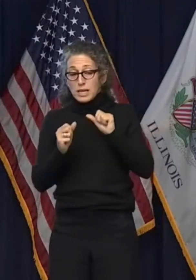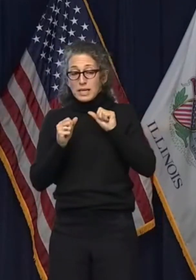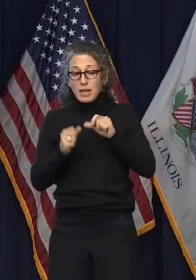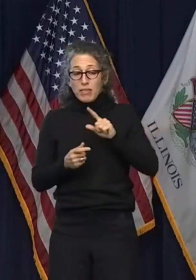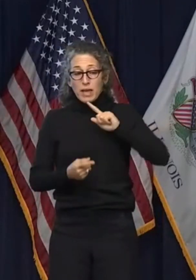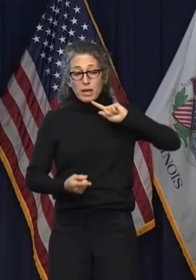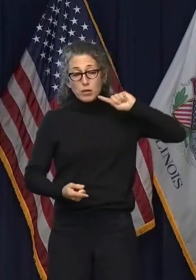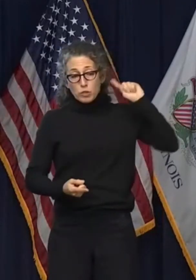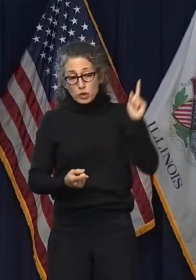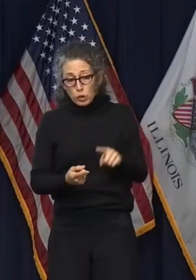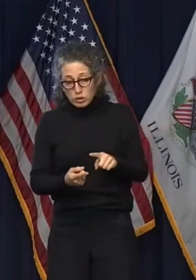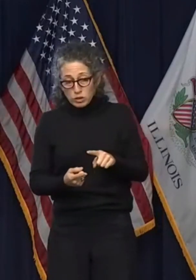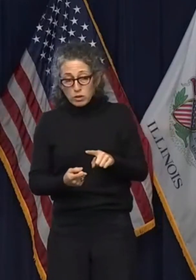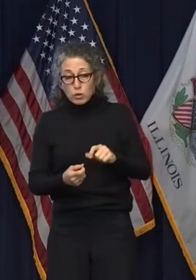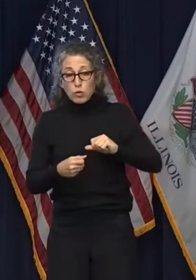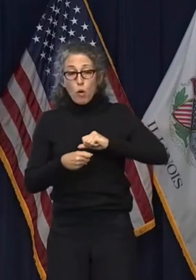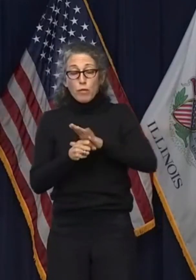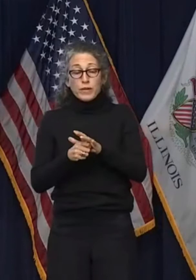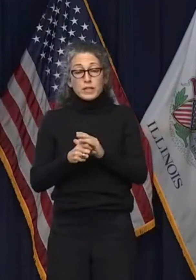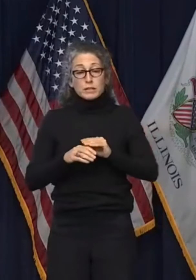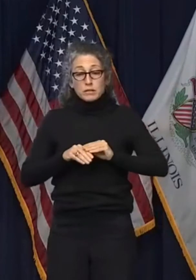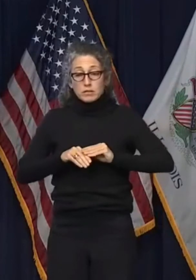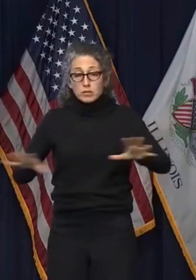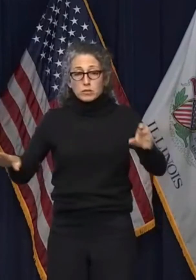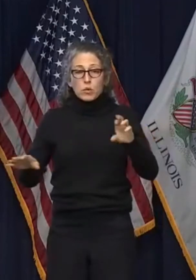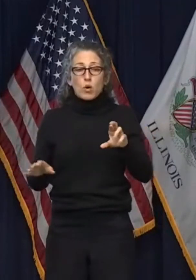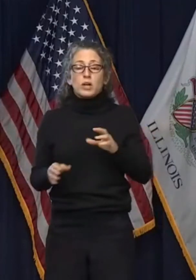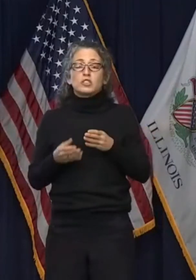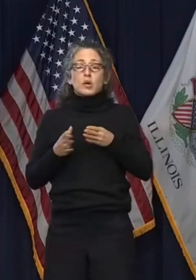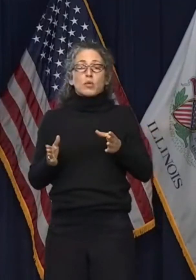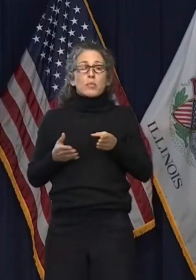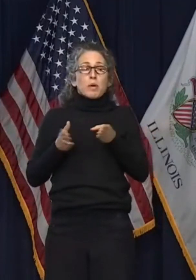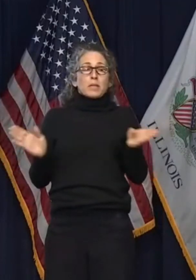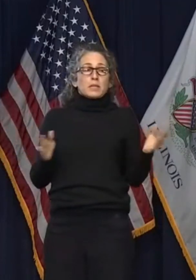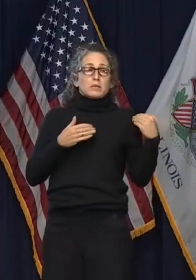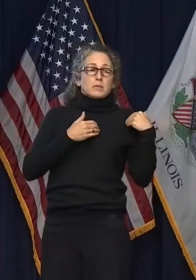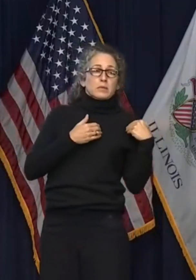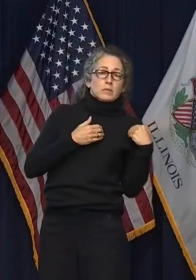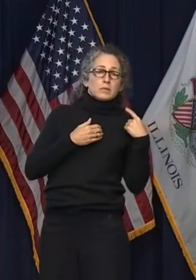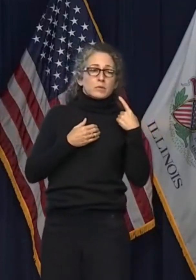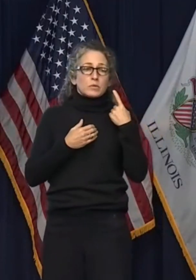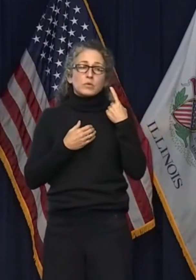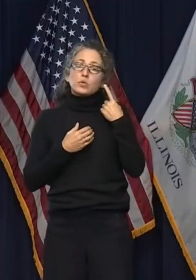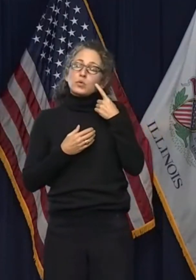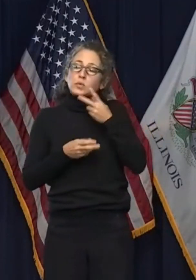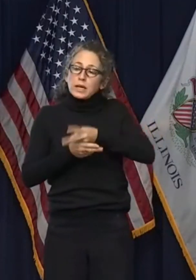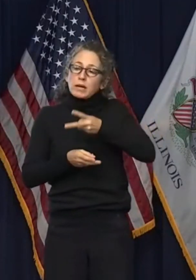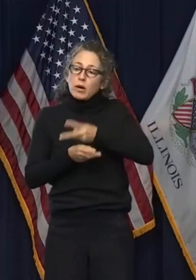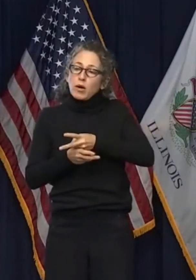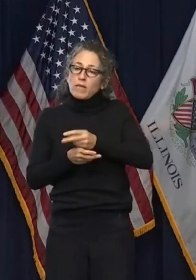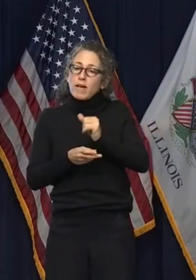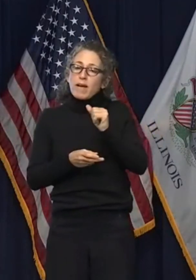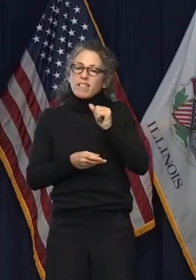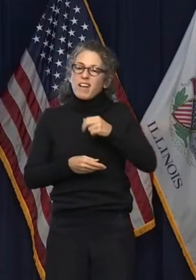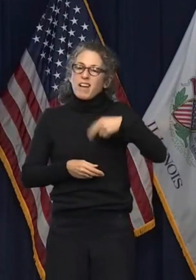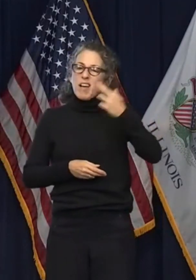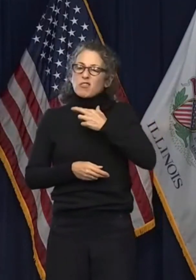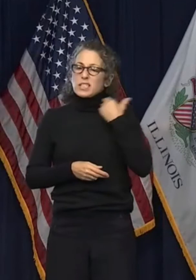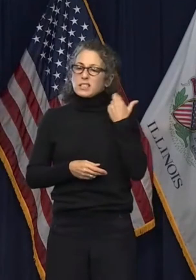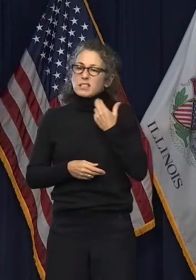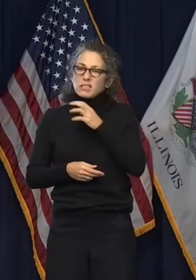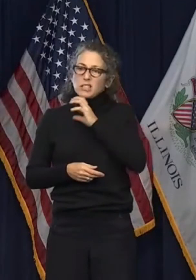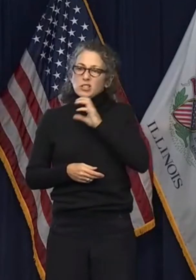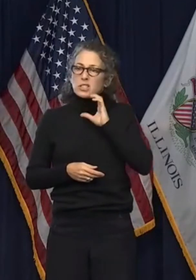spread of COVID-19, or is it up to us, the general public, to better protect the at-risk residents at nursing homes?